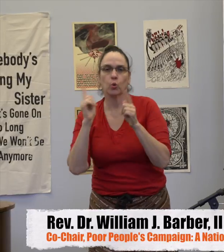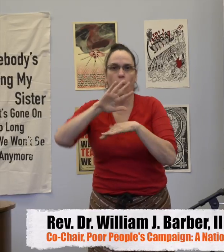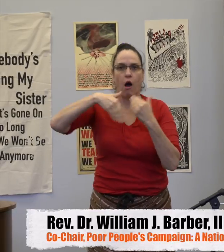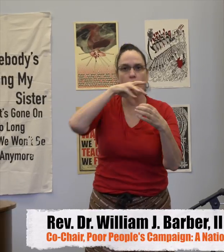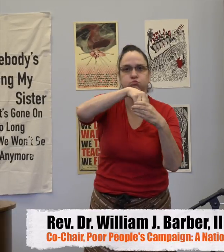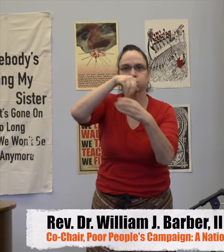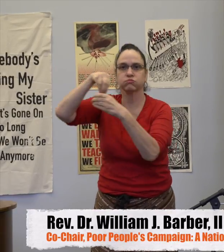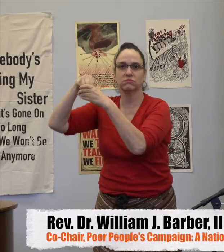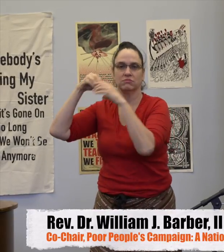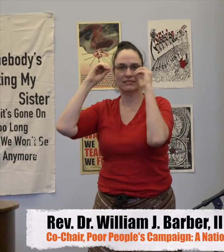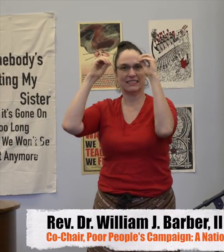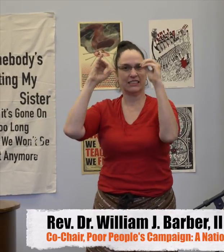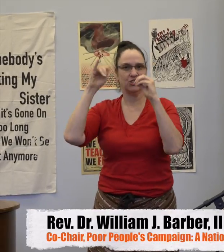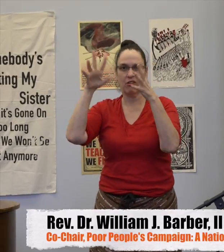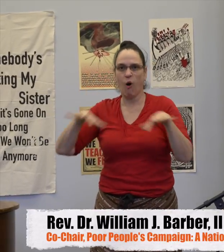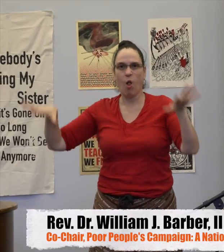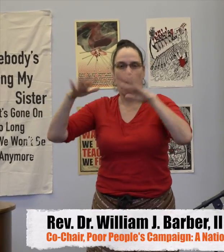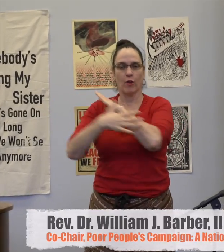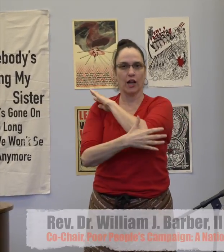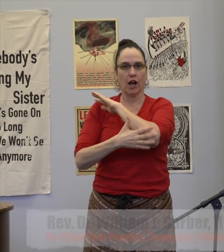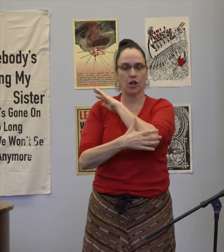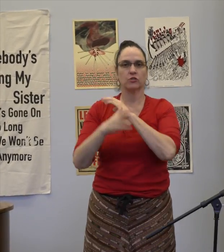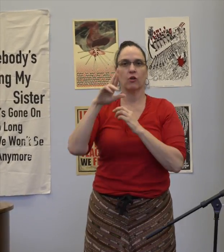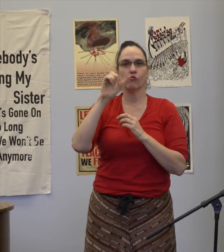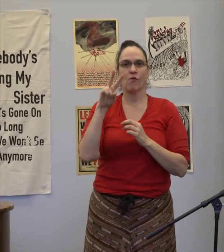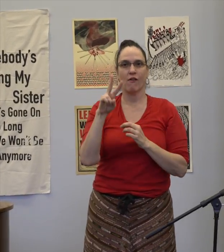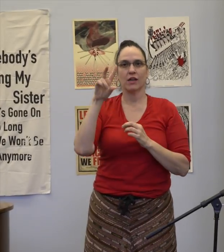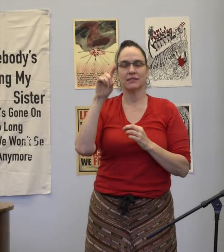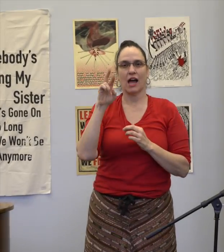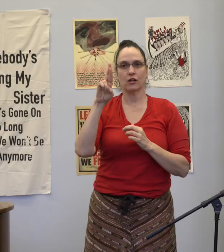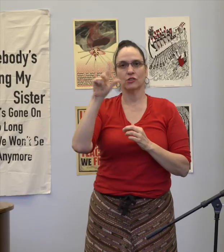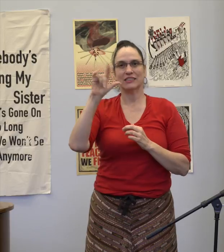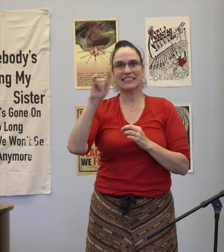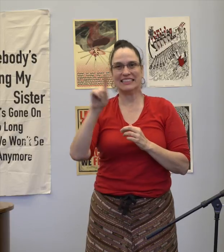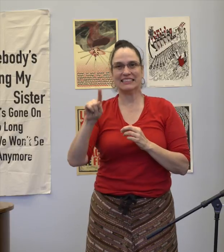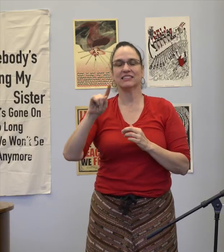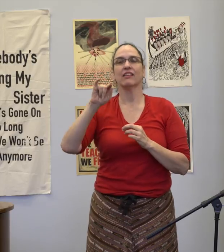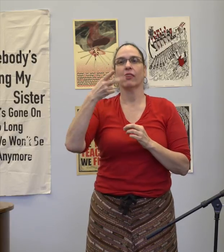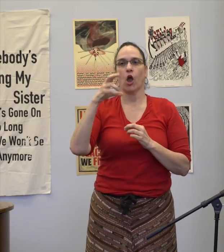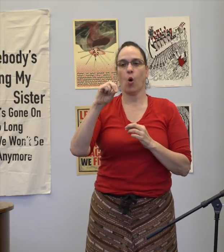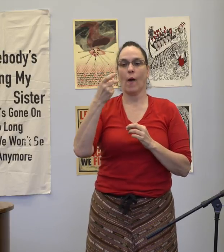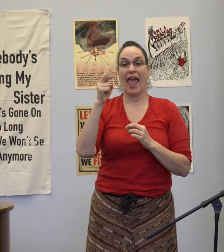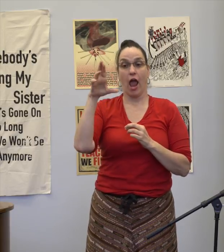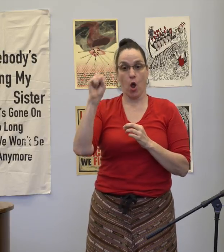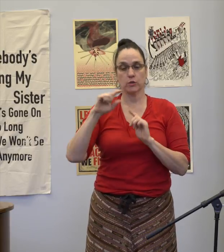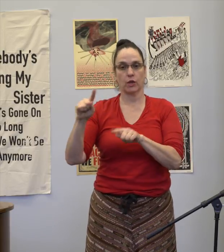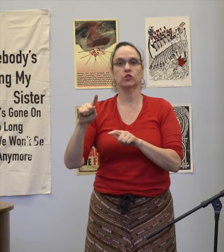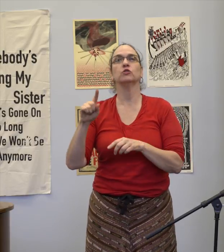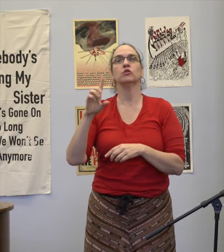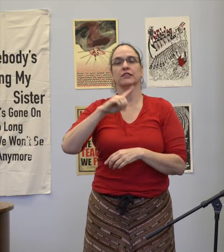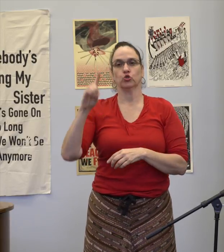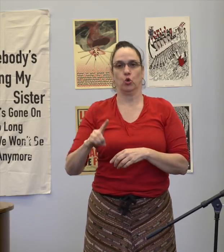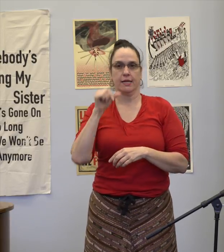country. Reverend Dr. Liz Theo Harris, our other co-chair, was in Detroit on yesterday. As